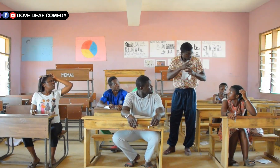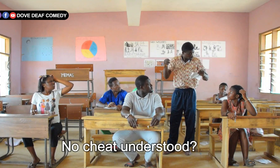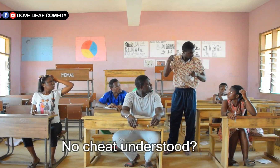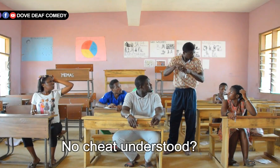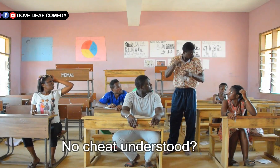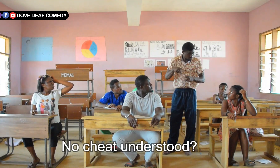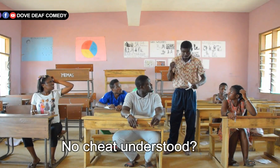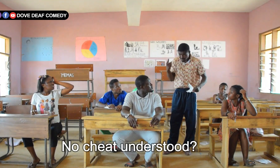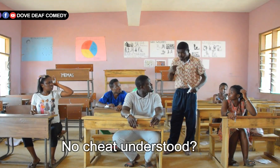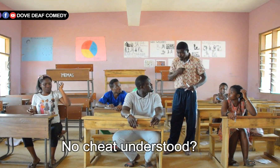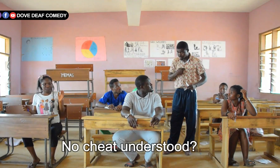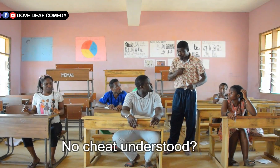No cheat, understood.